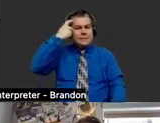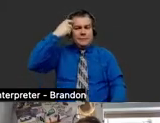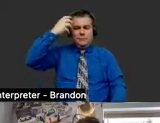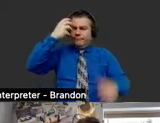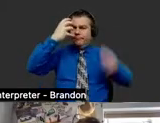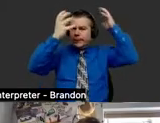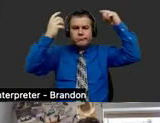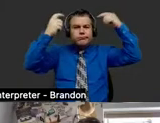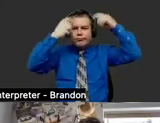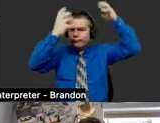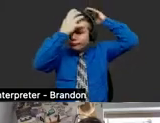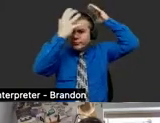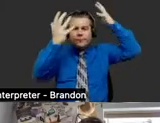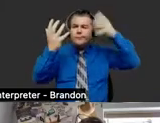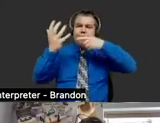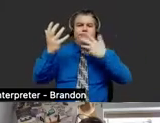to